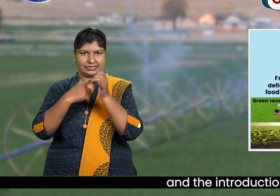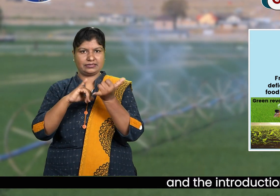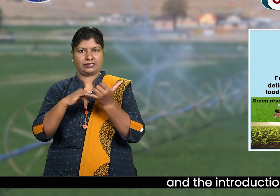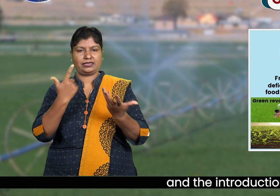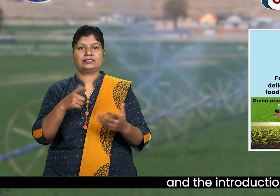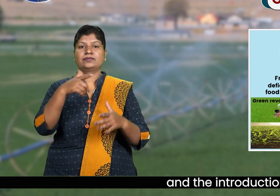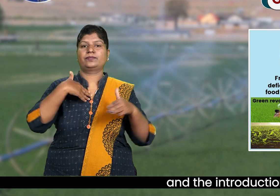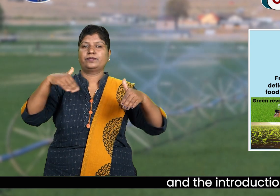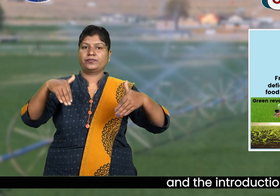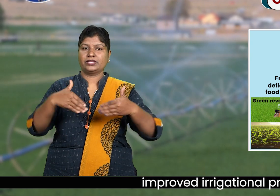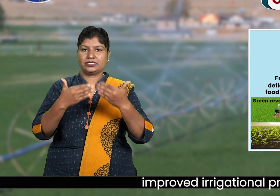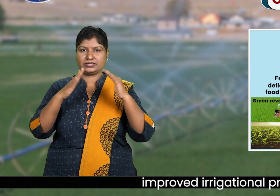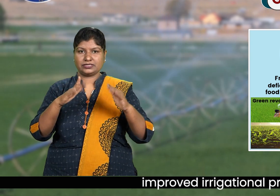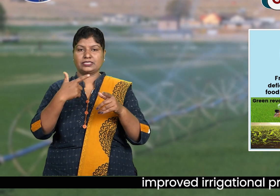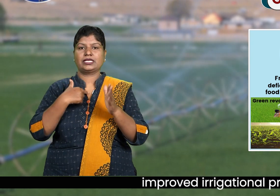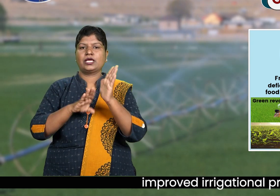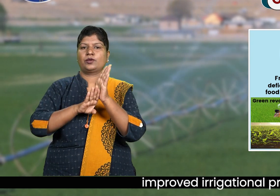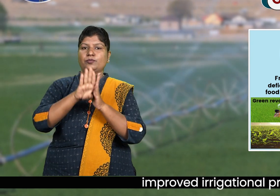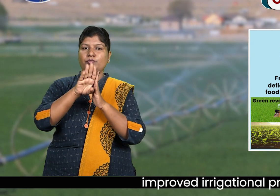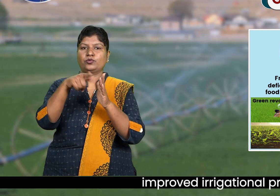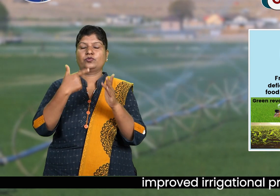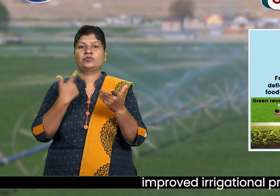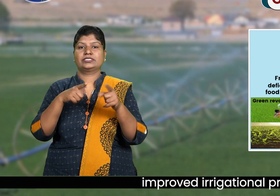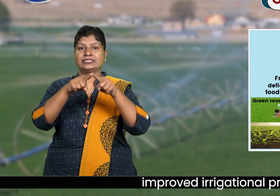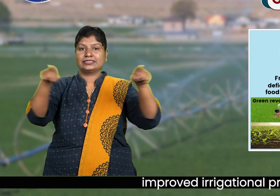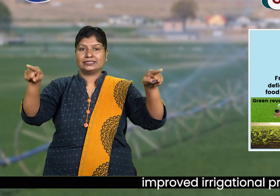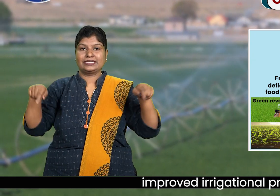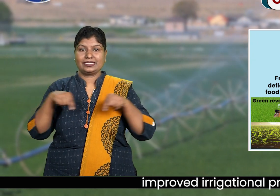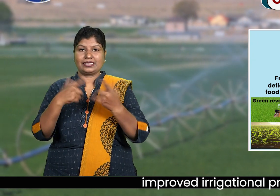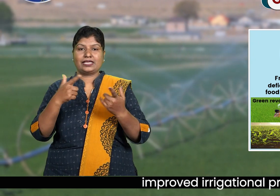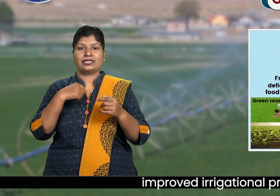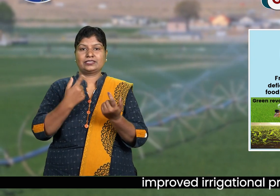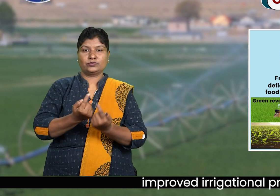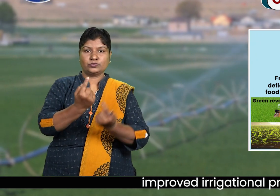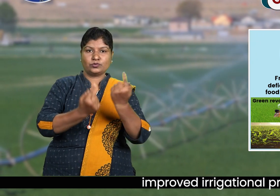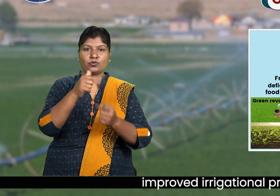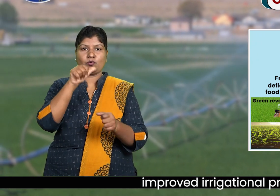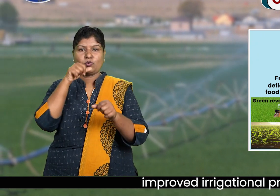and the introduction of improved irrigational practices.